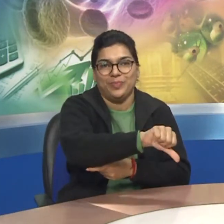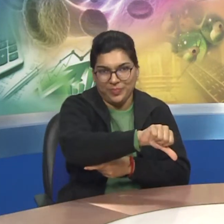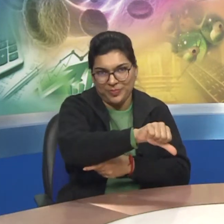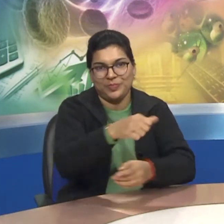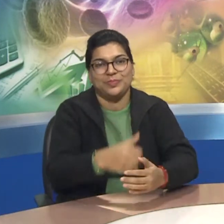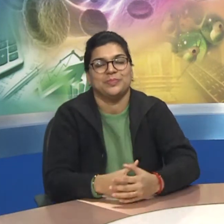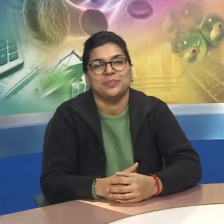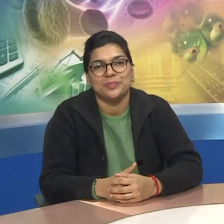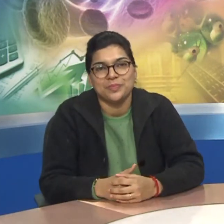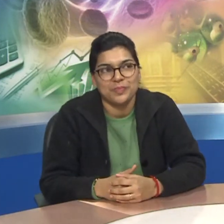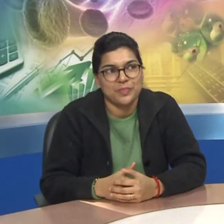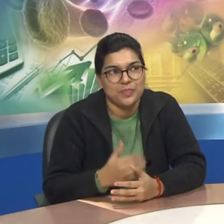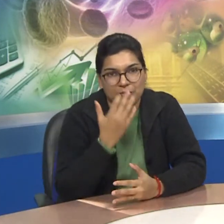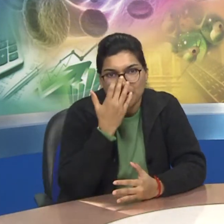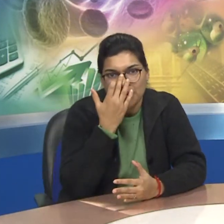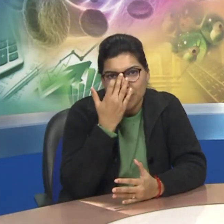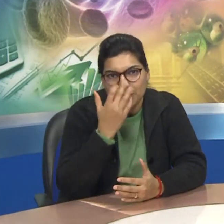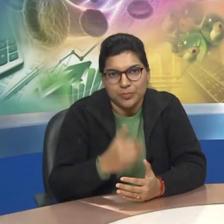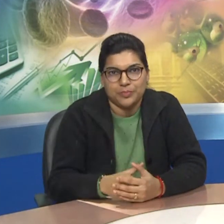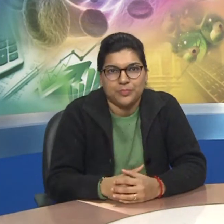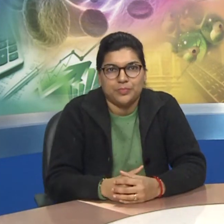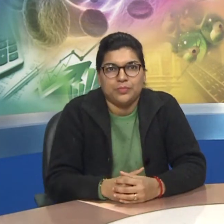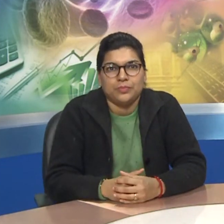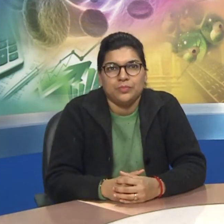So it is important we take care of plants.